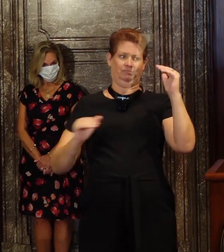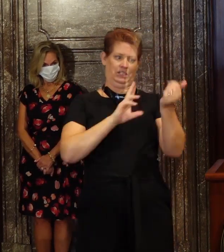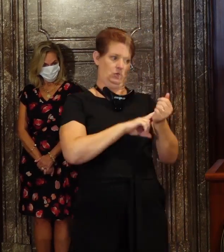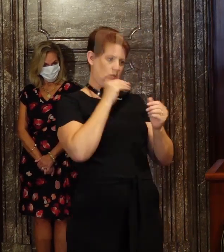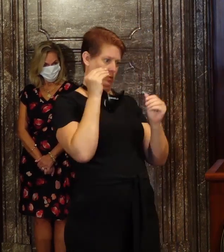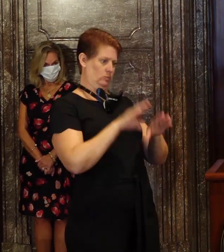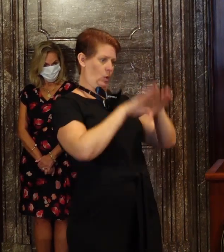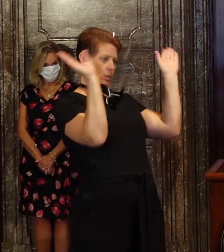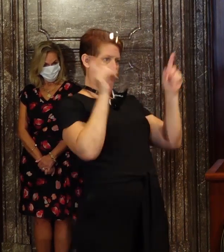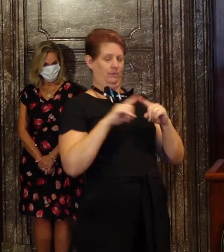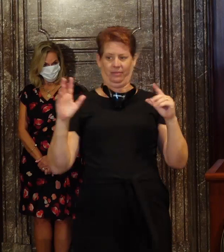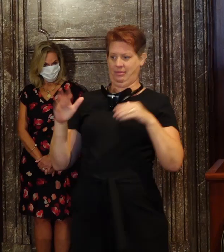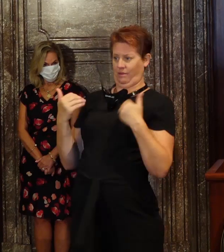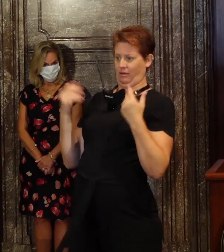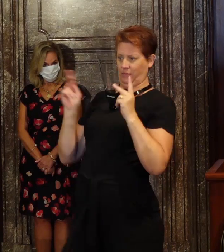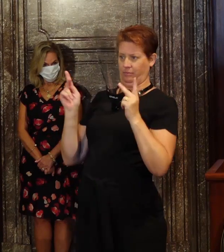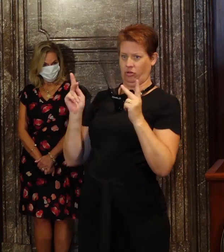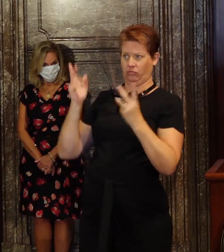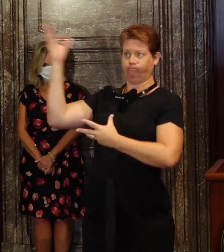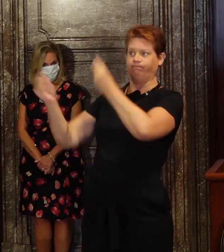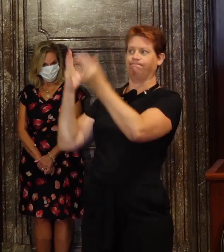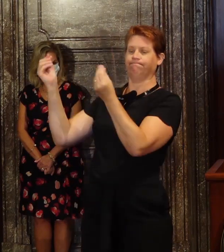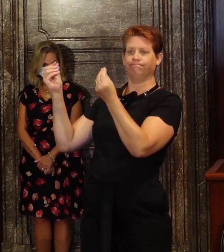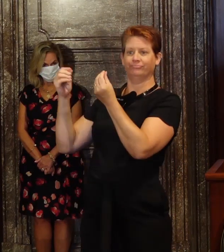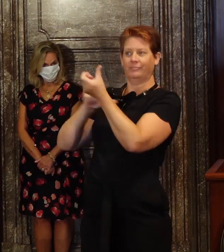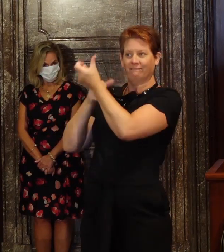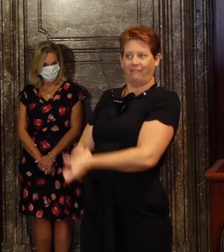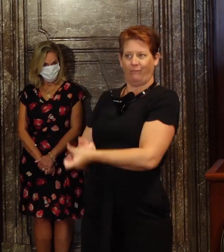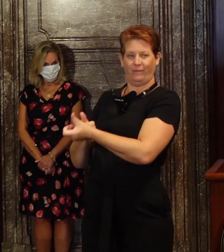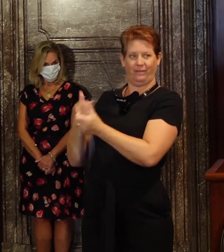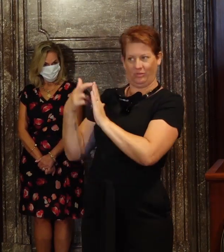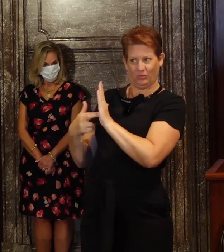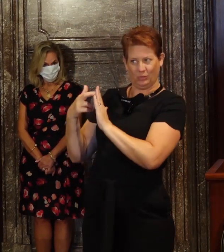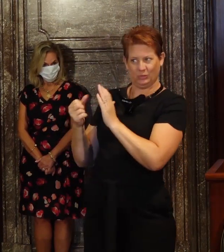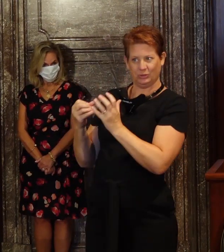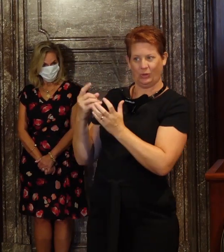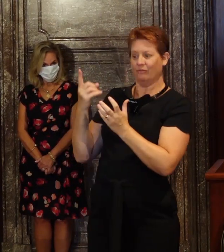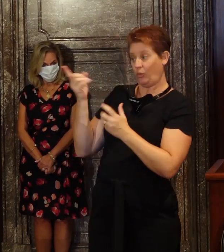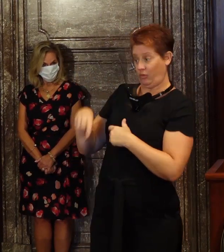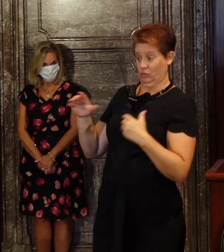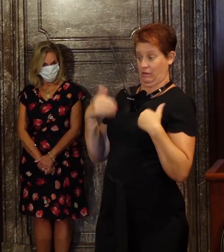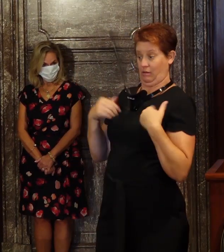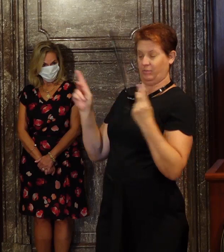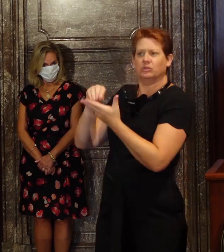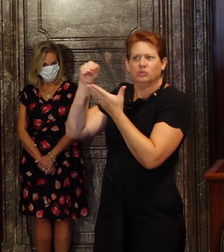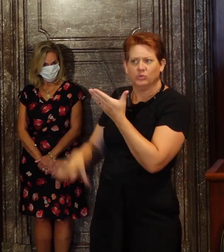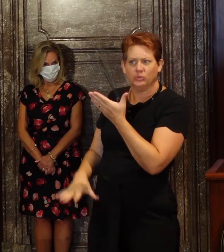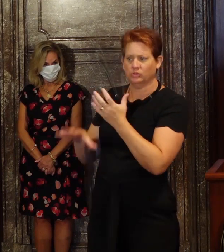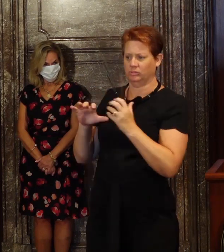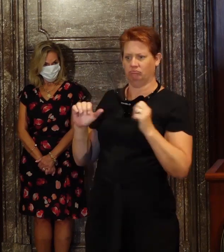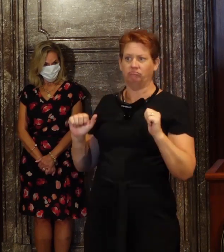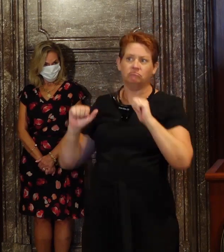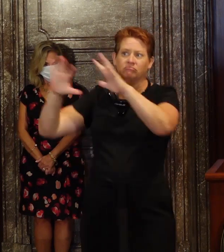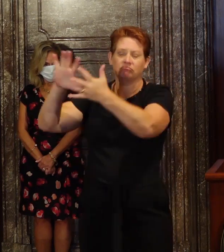reopening, but younger people are going out contracting the virus and not following those guidelines. What would you have to say to those younger people, the students, as they're going back to